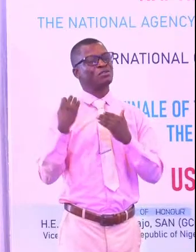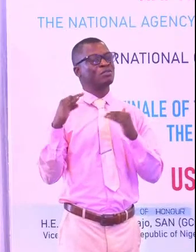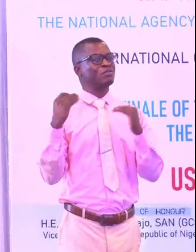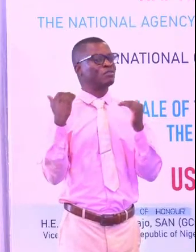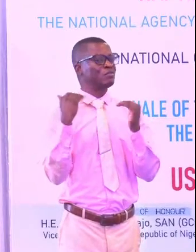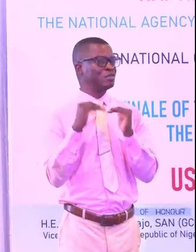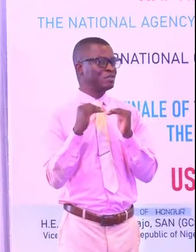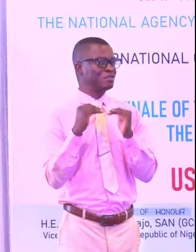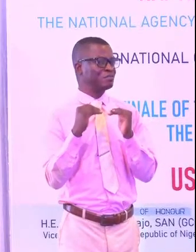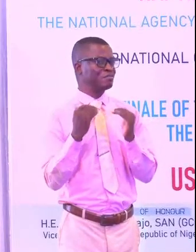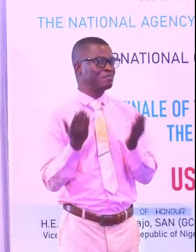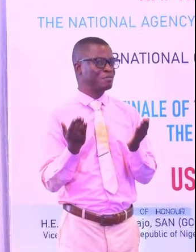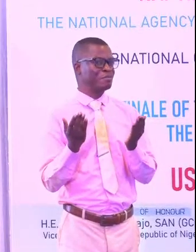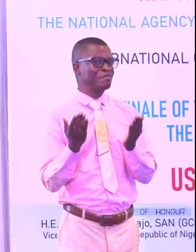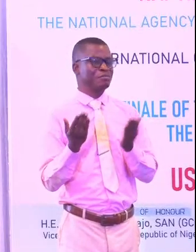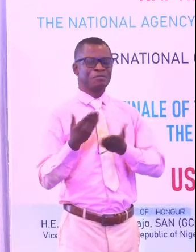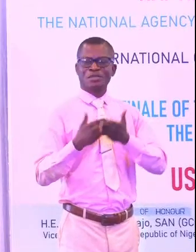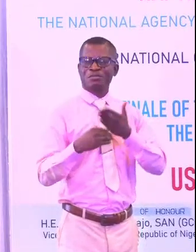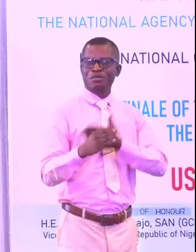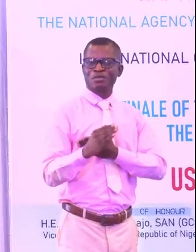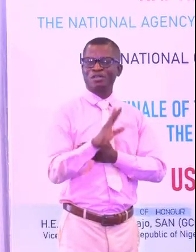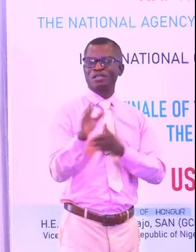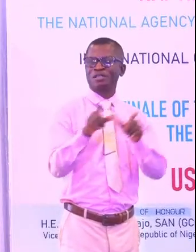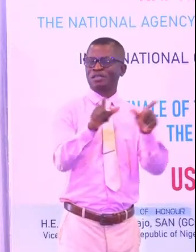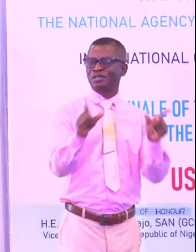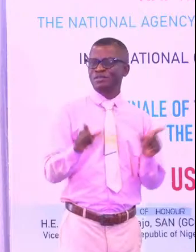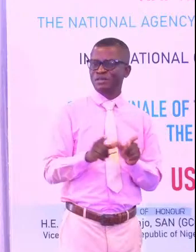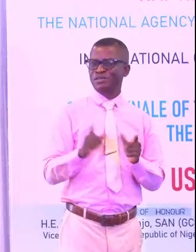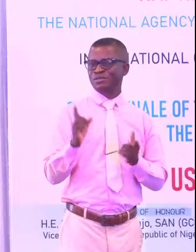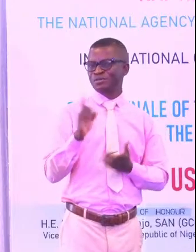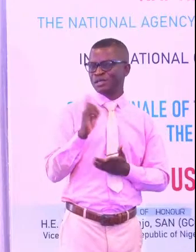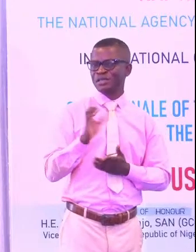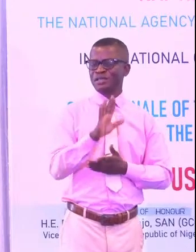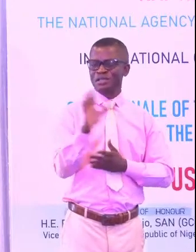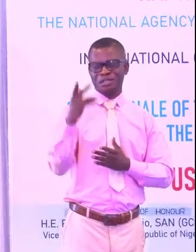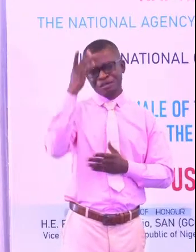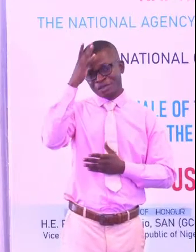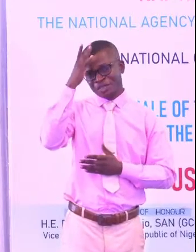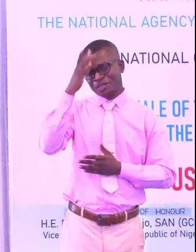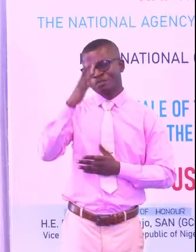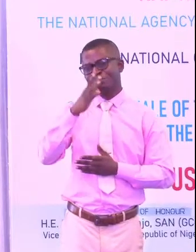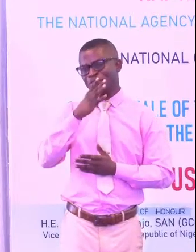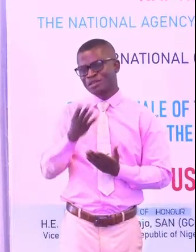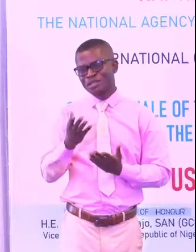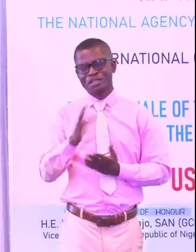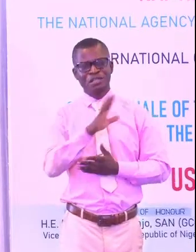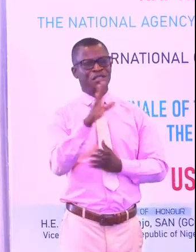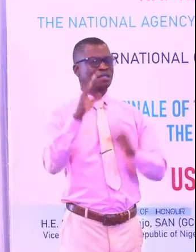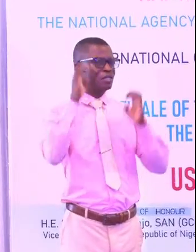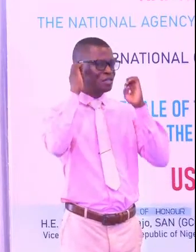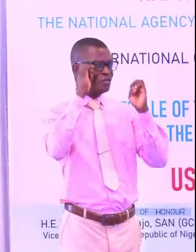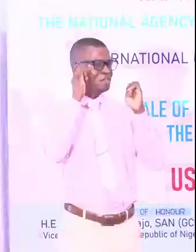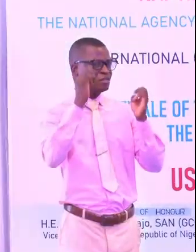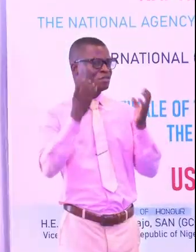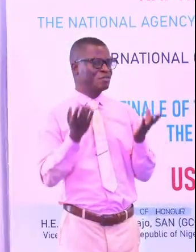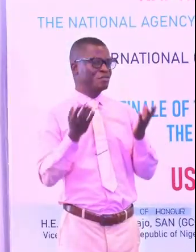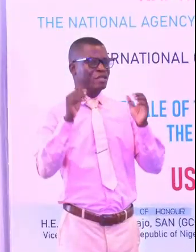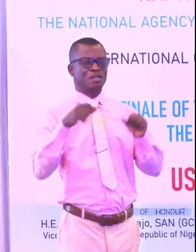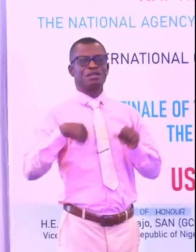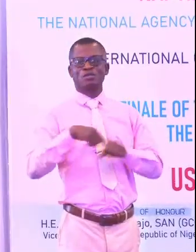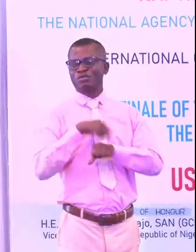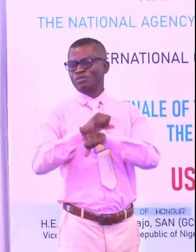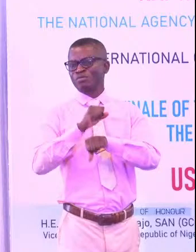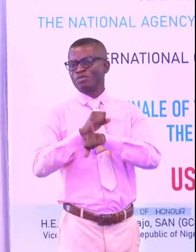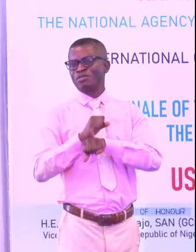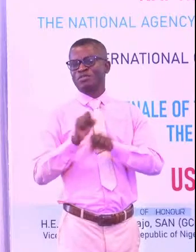where they were born, their location, their parents, their education. Can we work for social